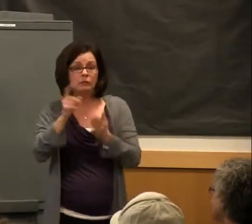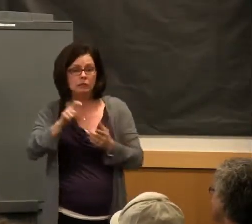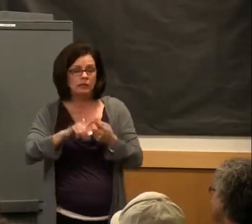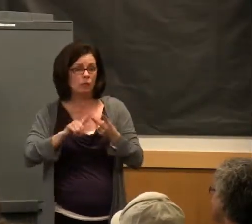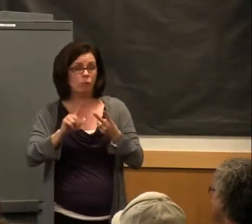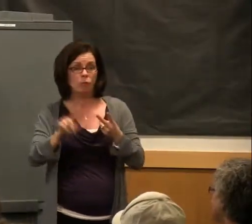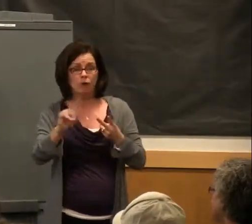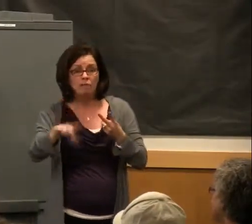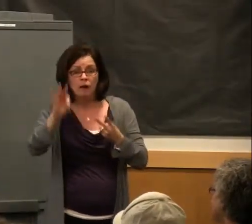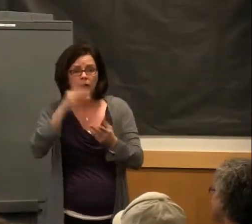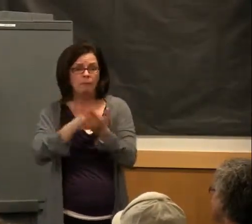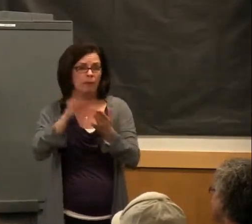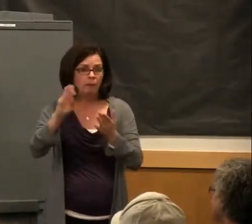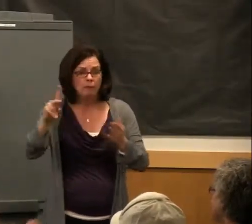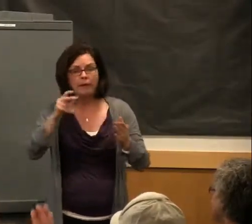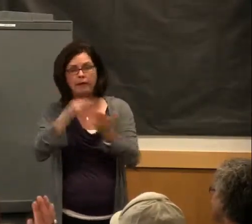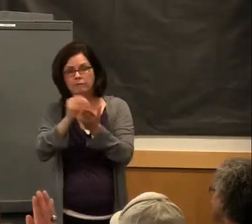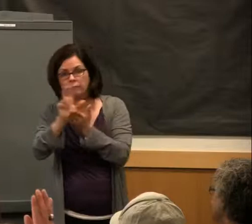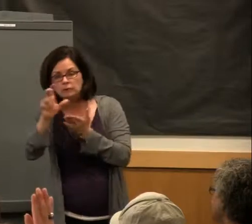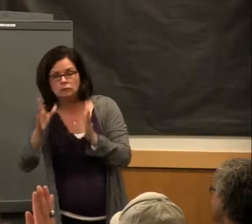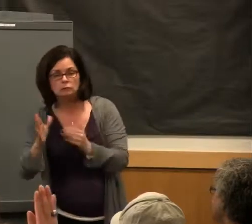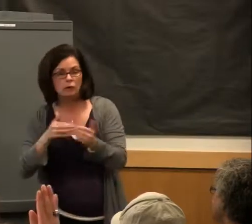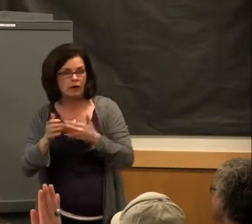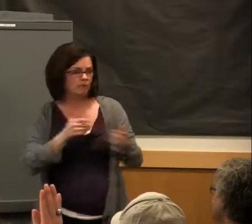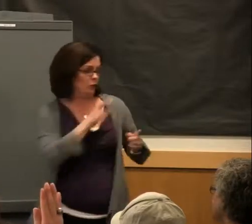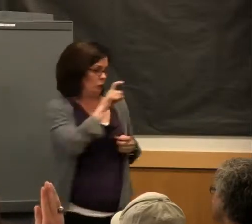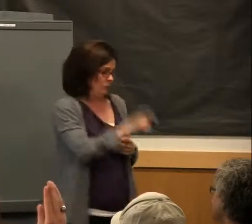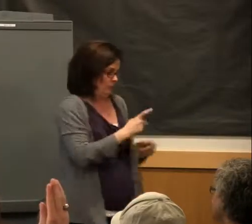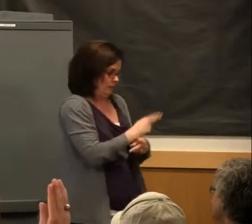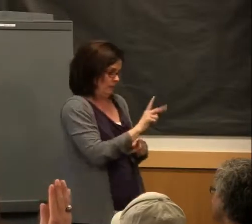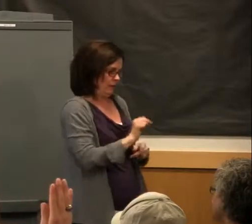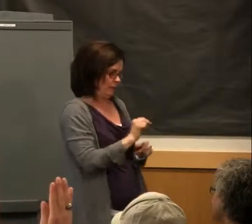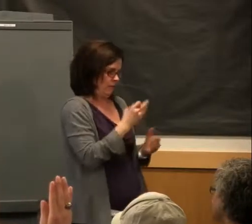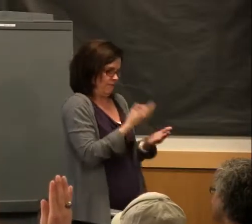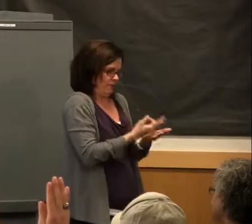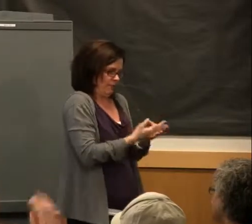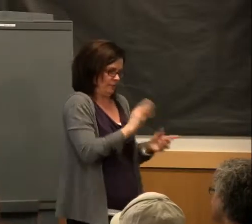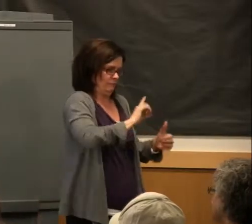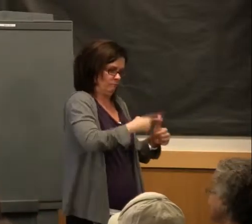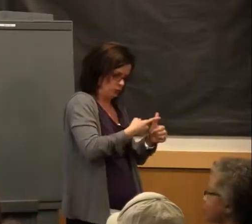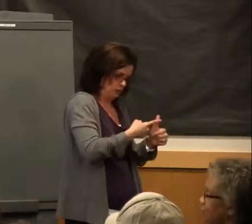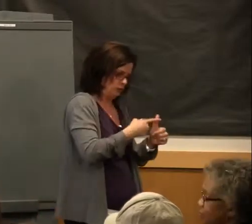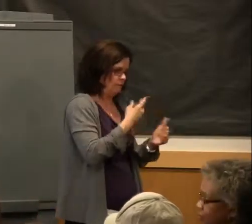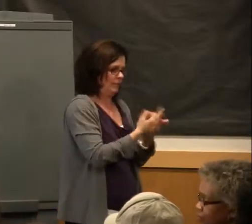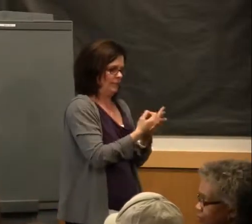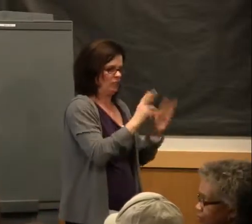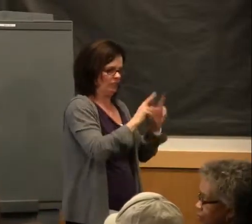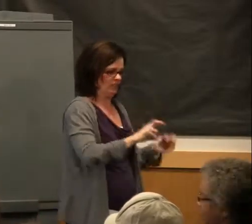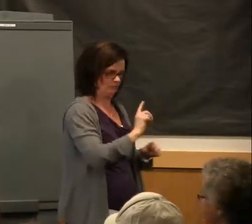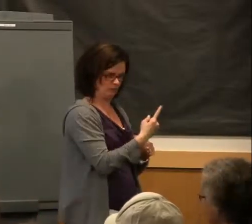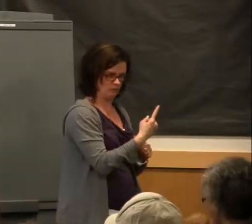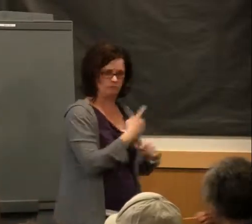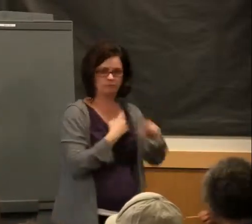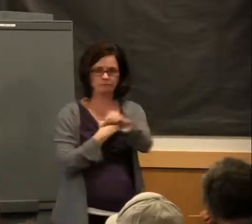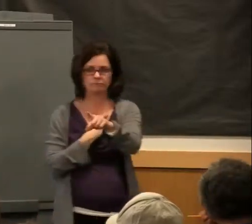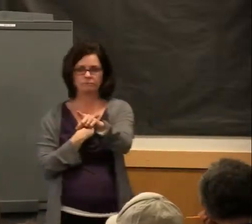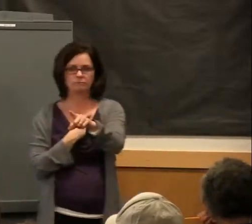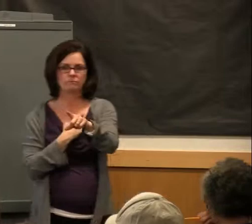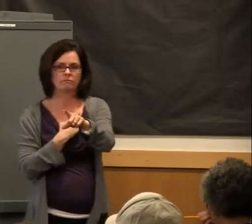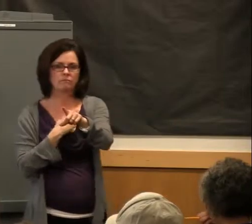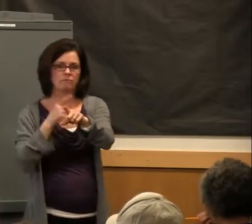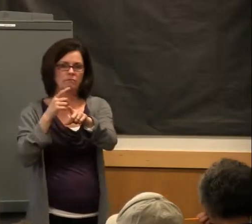figure out what are the financials. So financial analysis. Yes, sir? Also, it